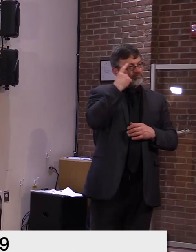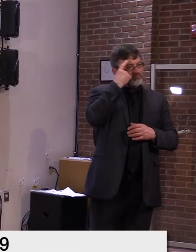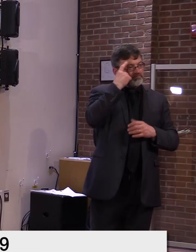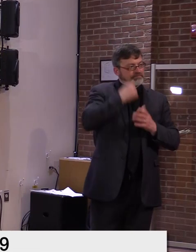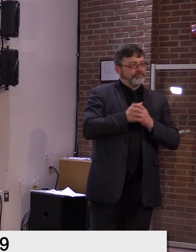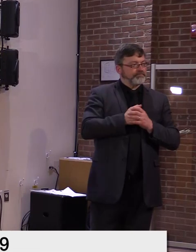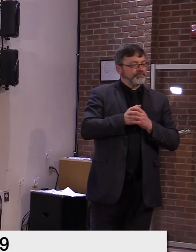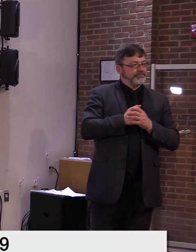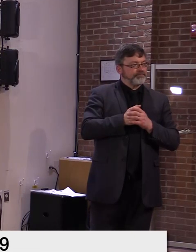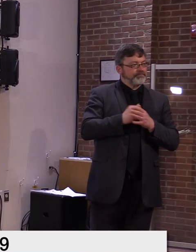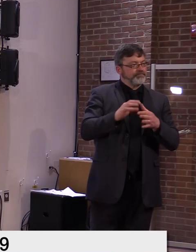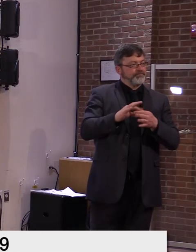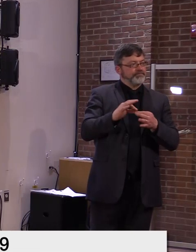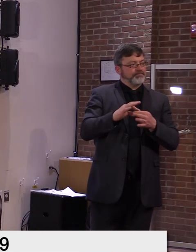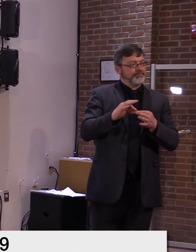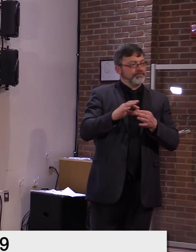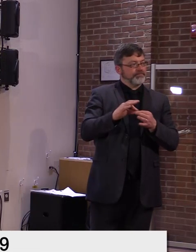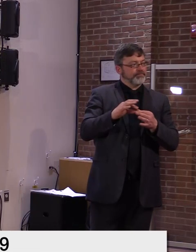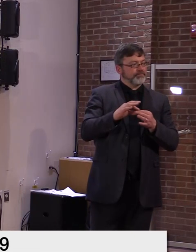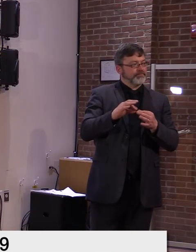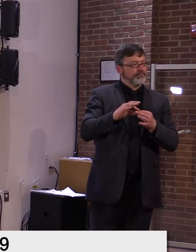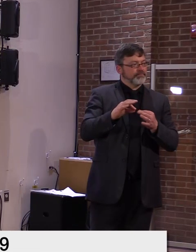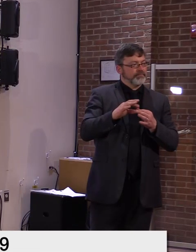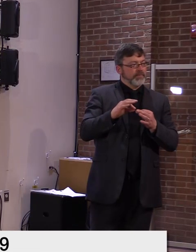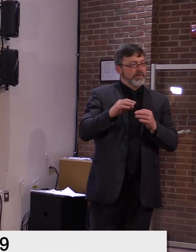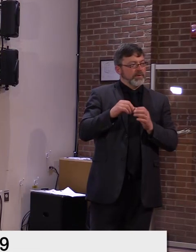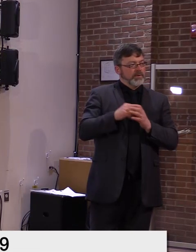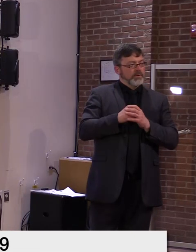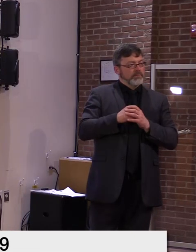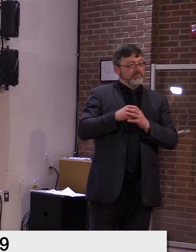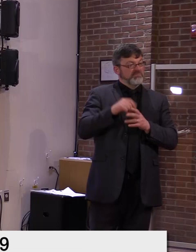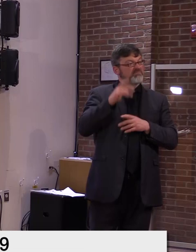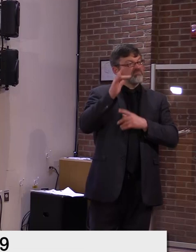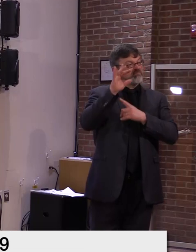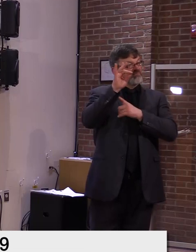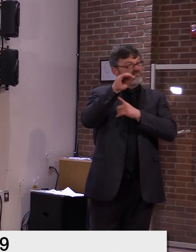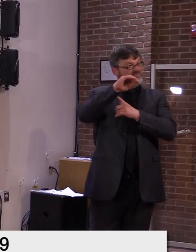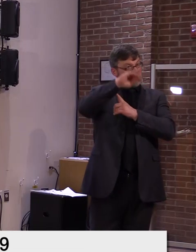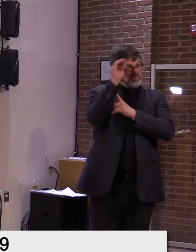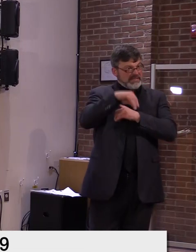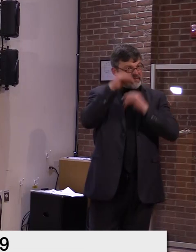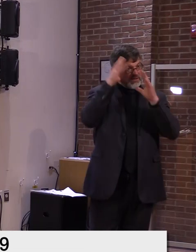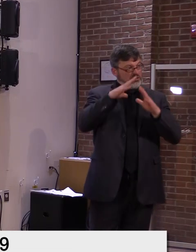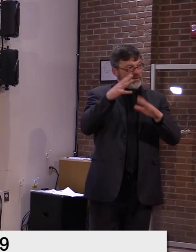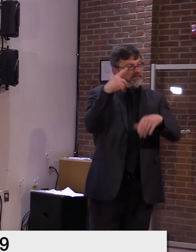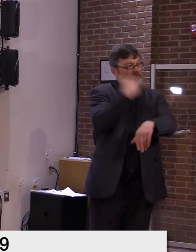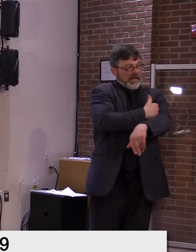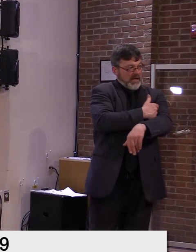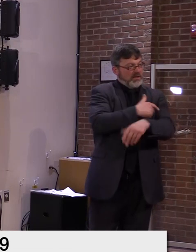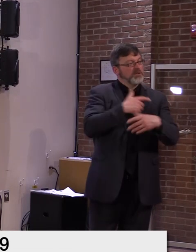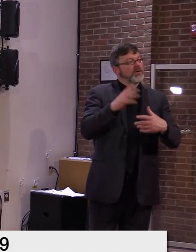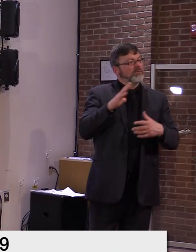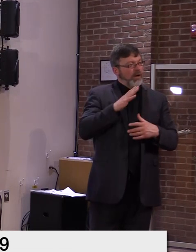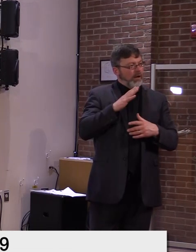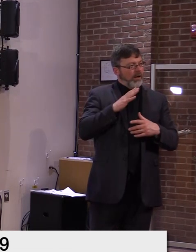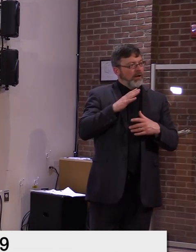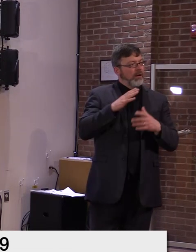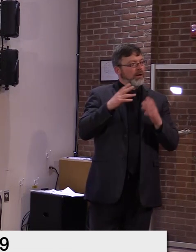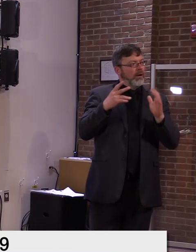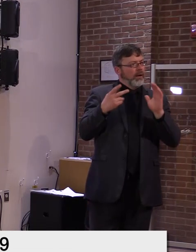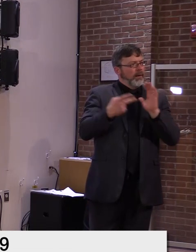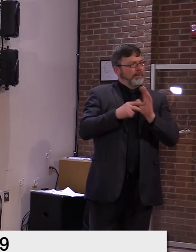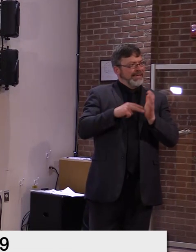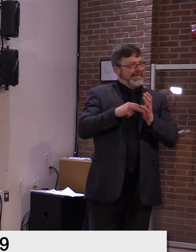least the ones that want to, I'm wondering what the plan is to get performing arts back to normal in Vermont